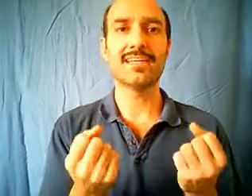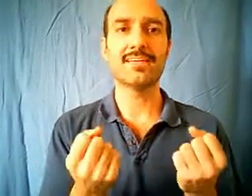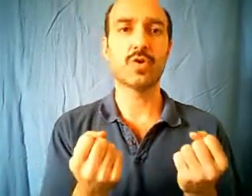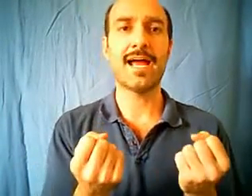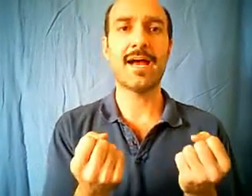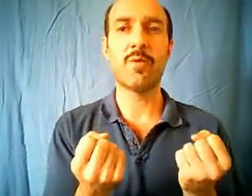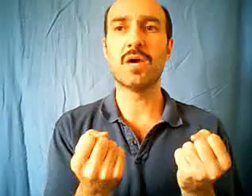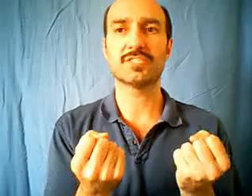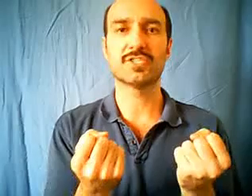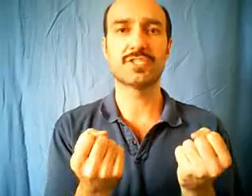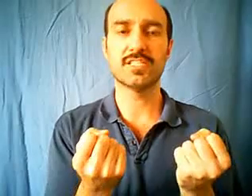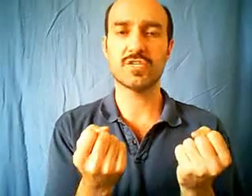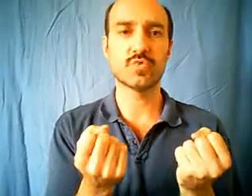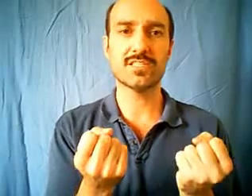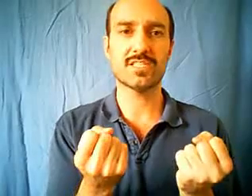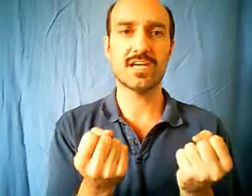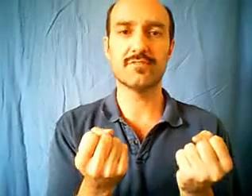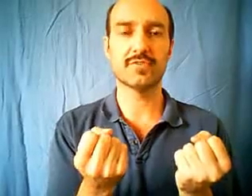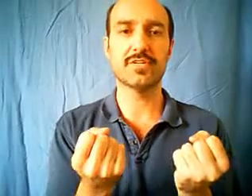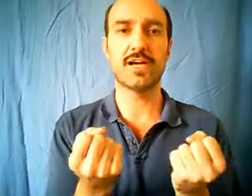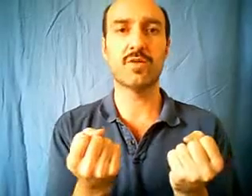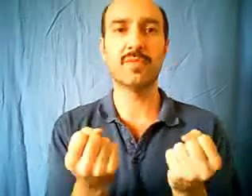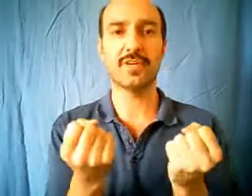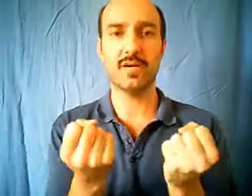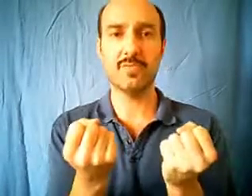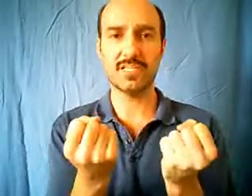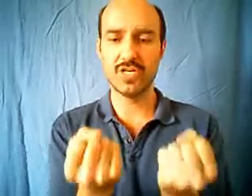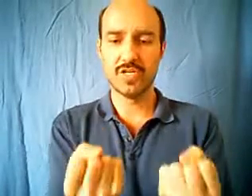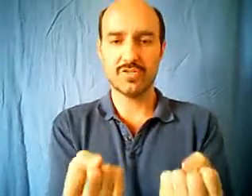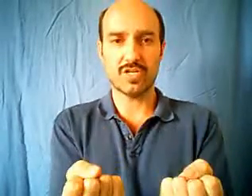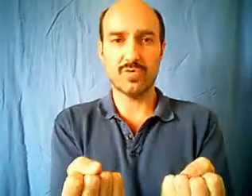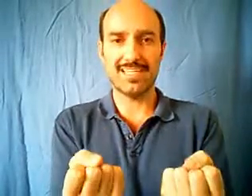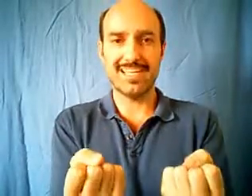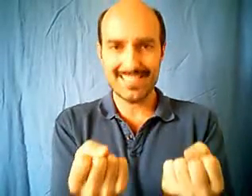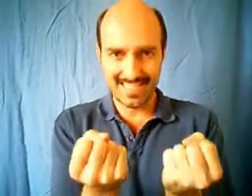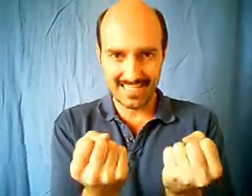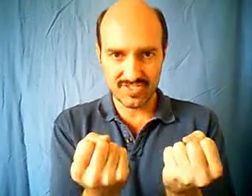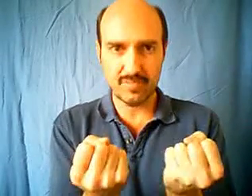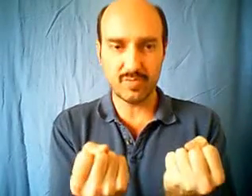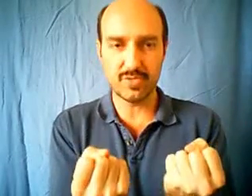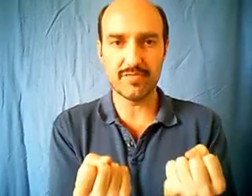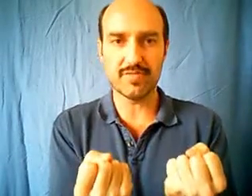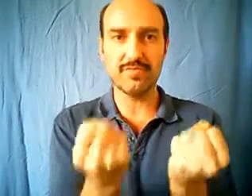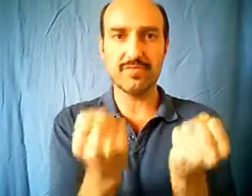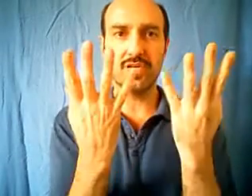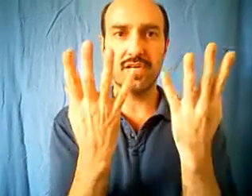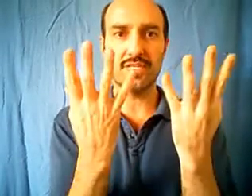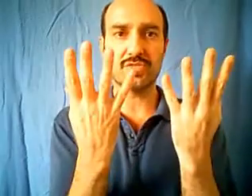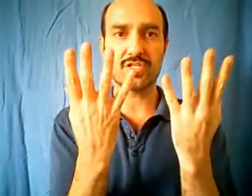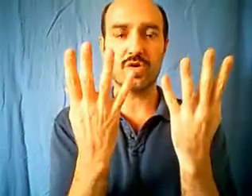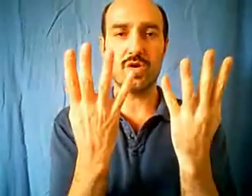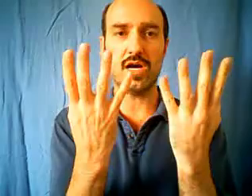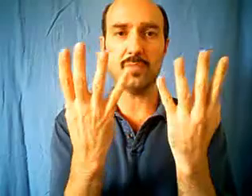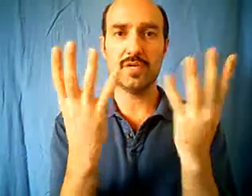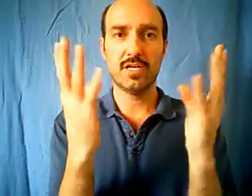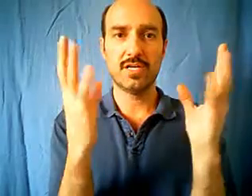or how much. It's just one sign for either how many or how much. You start with the S hand shape, you put it in front of you, and you just go up. You